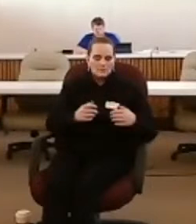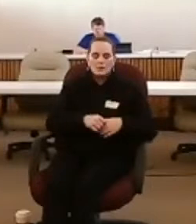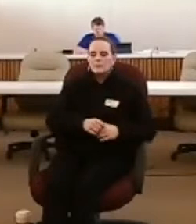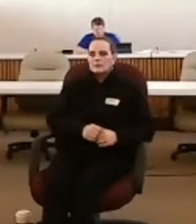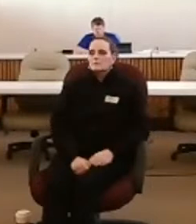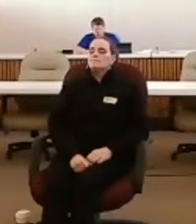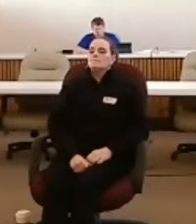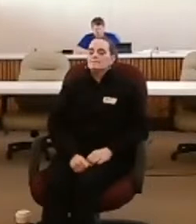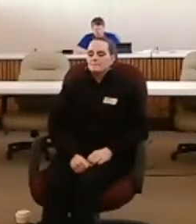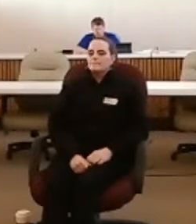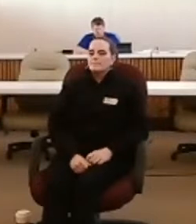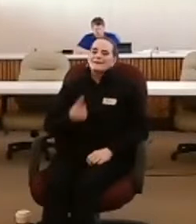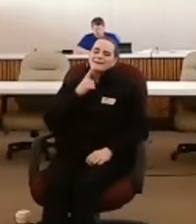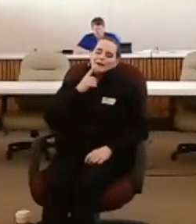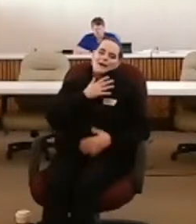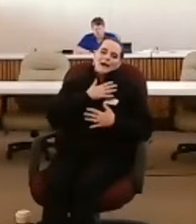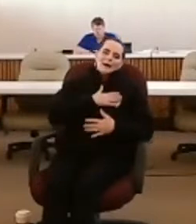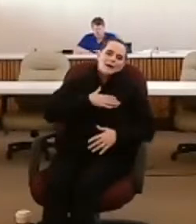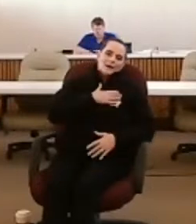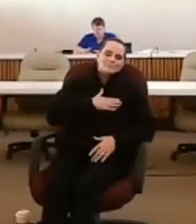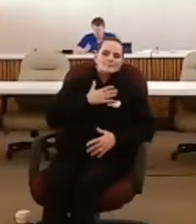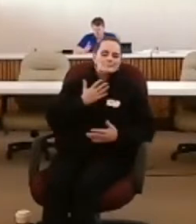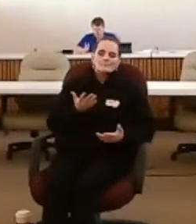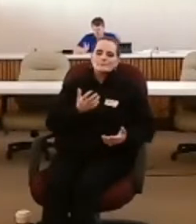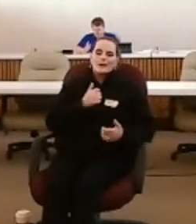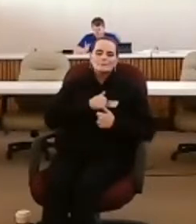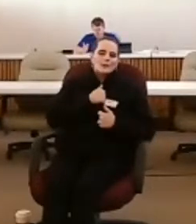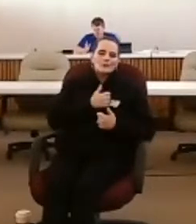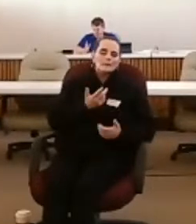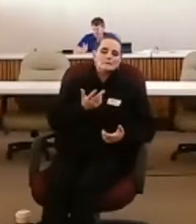And you know, I apologize, a couple people got